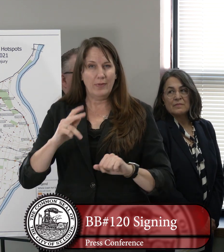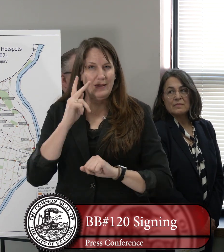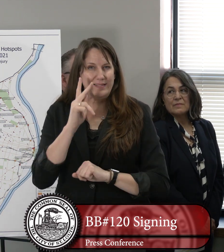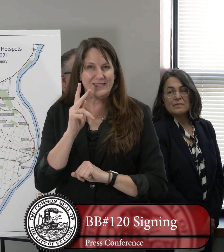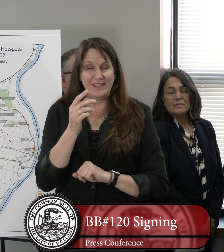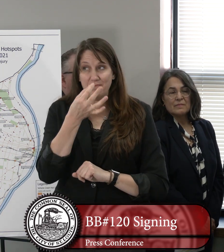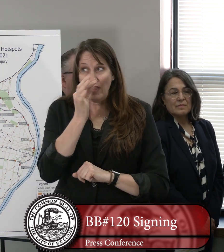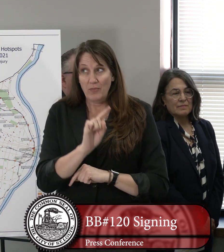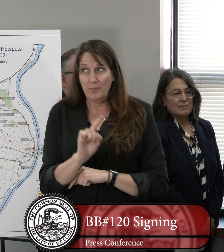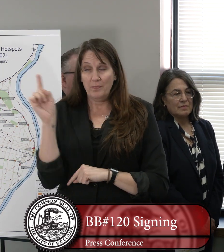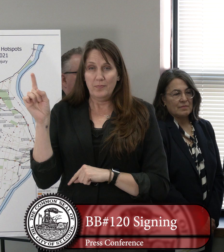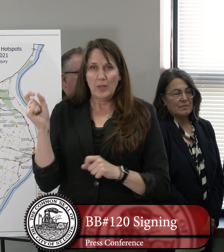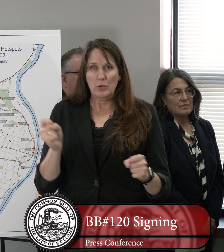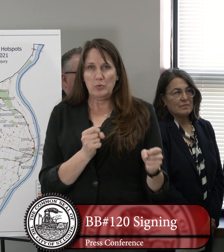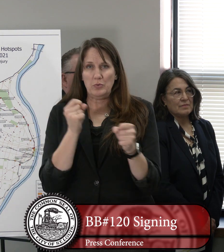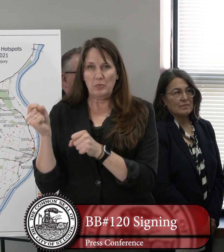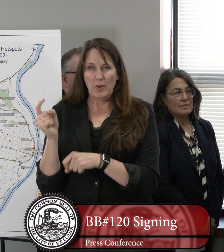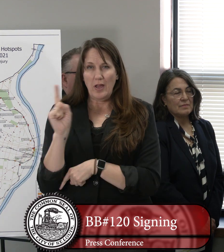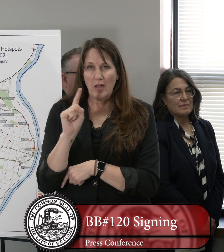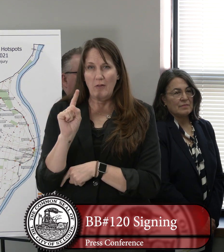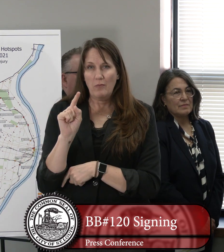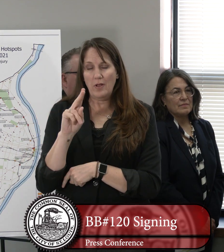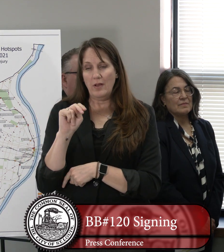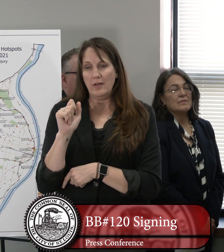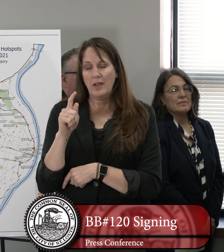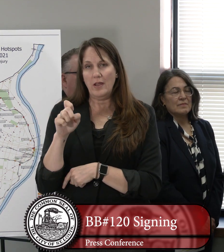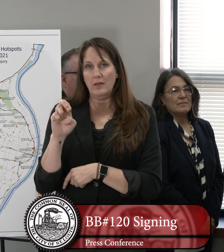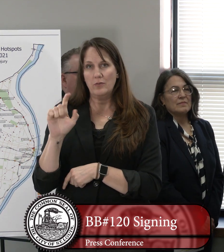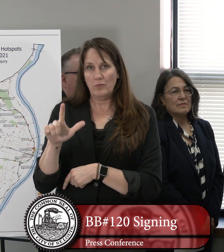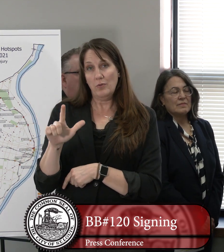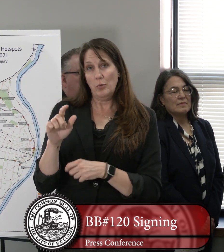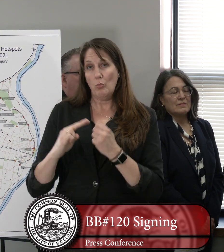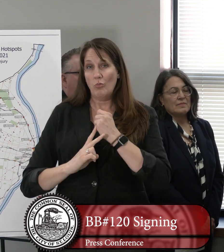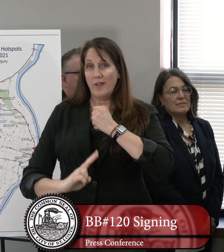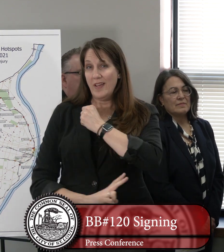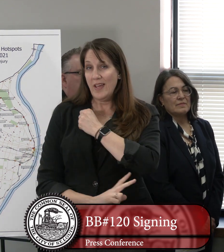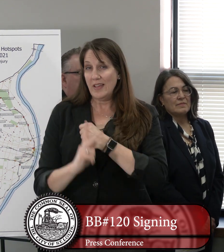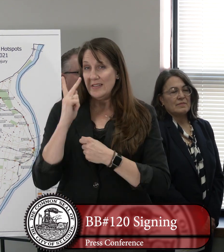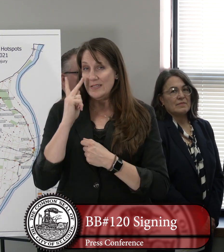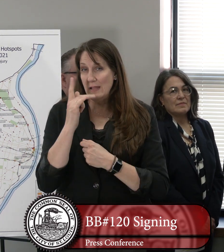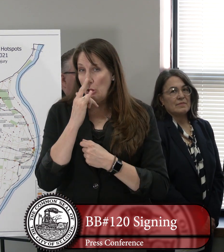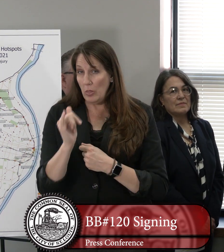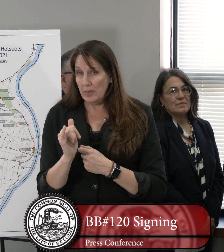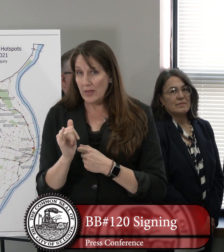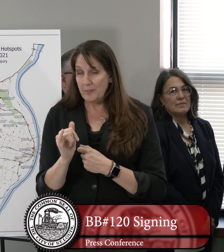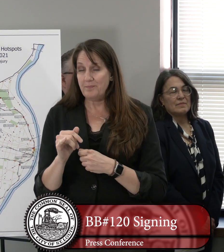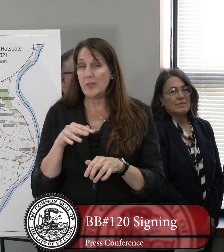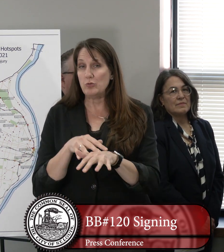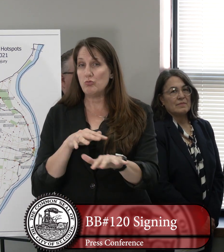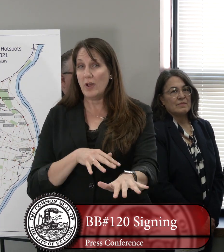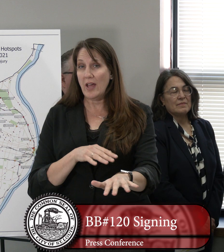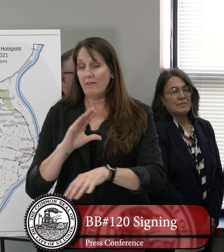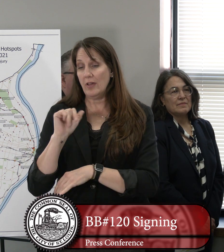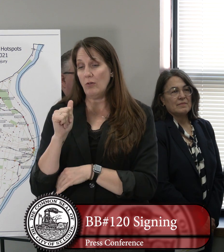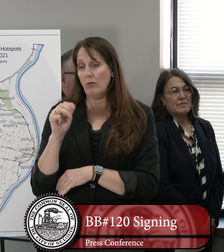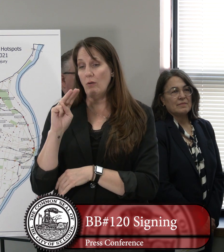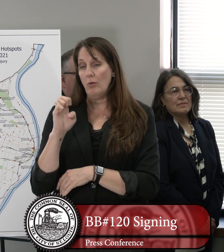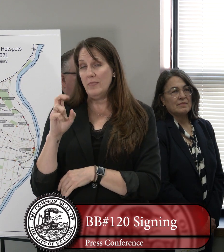block, take a drive down Natural Bridge to see what traffic calming can look like in our city and how it's working